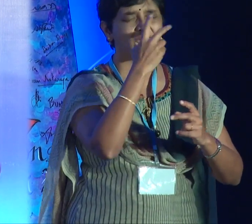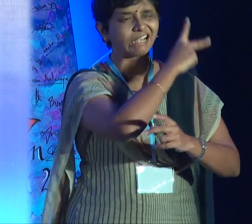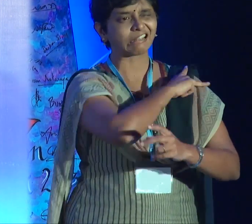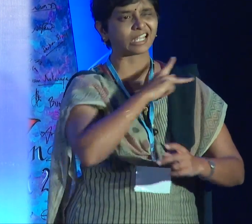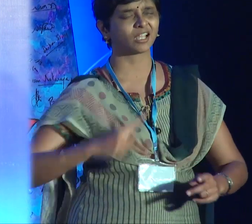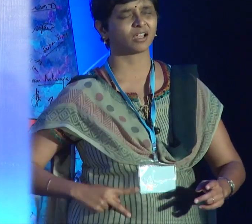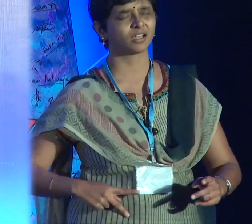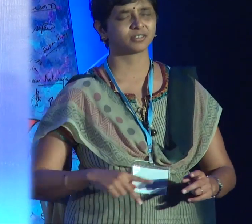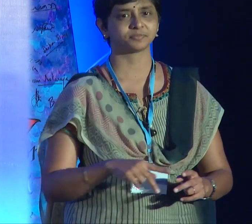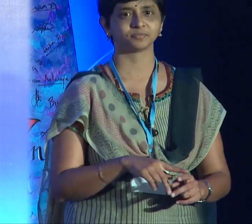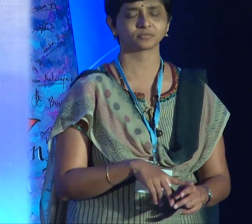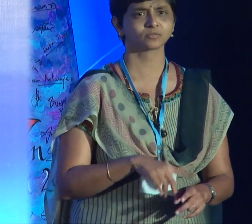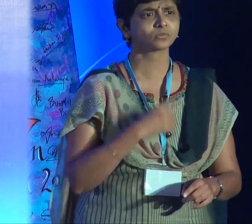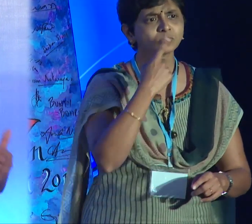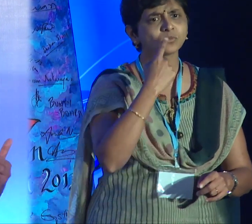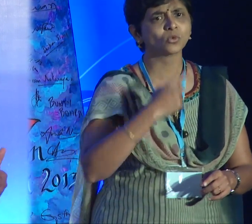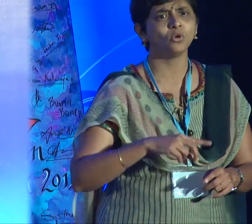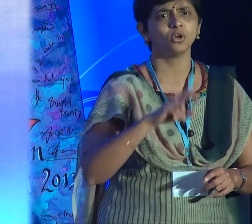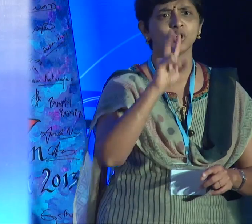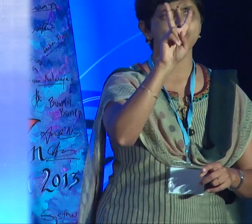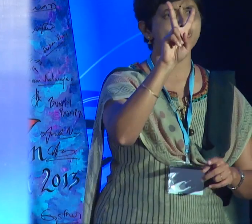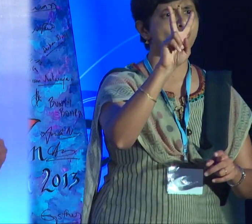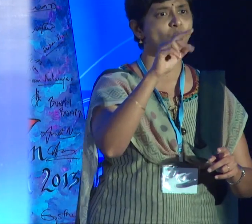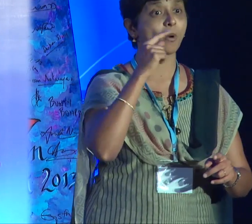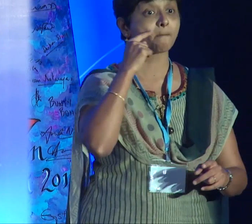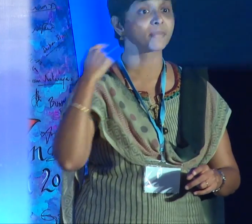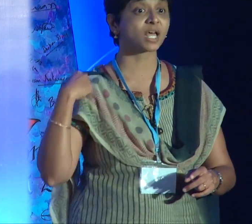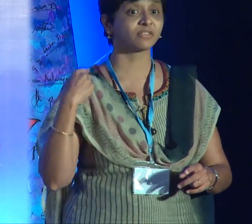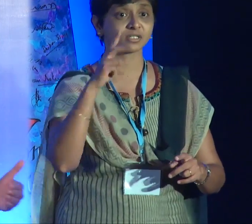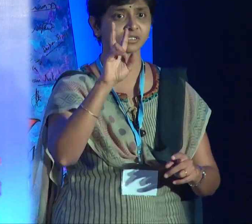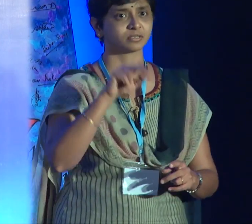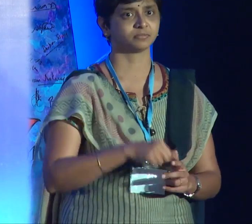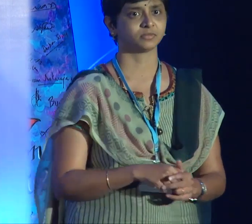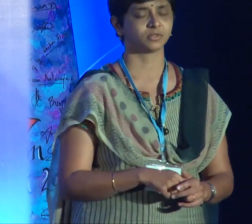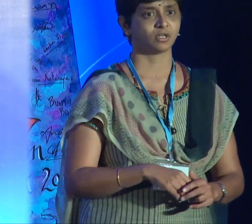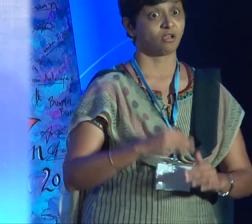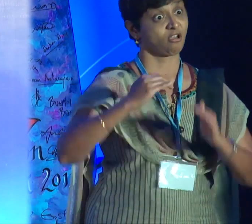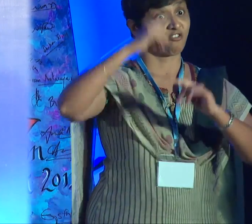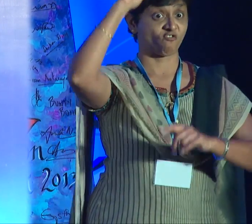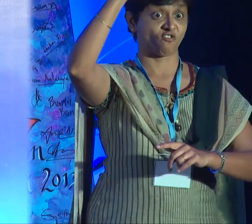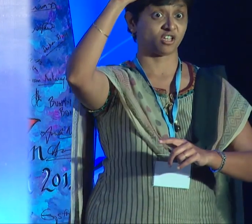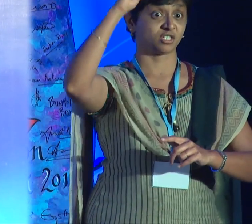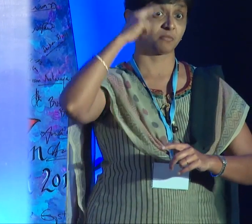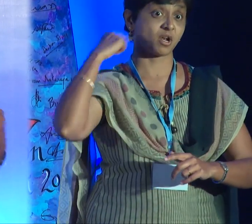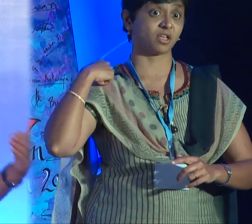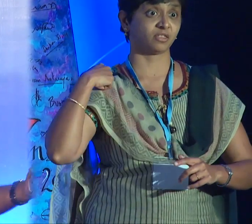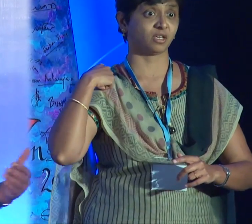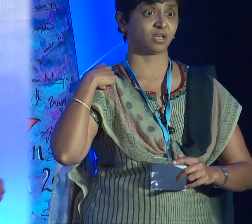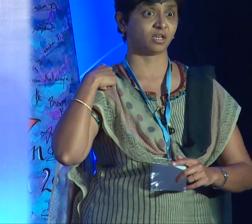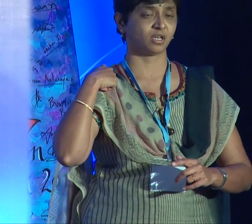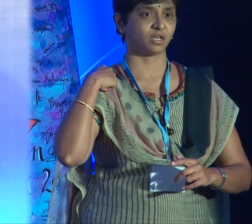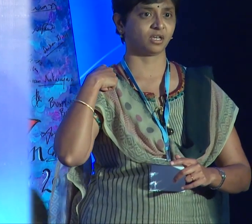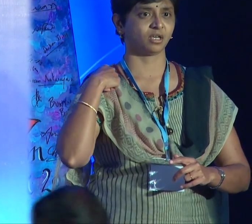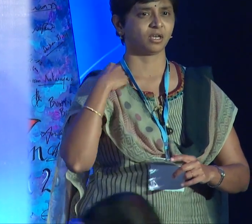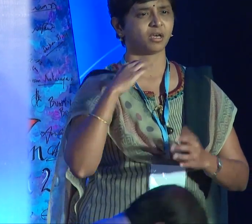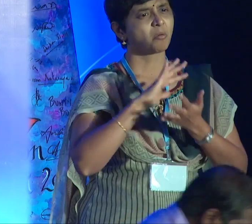brothers, and the eldest one, who is very, very strong, is born